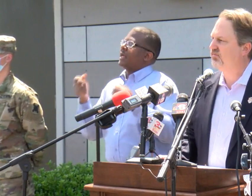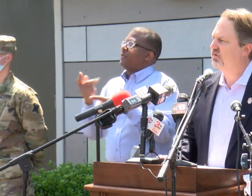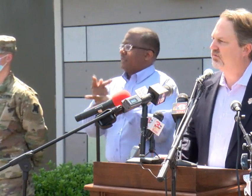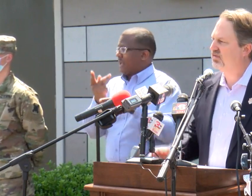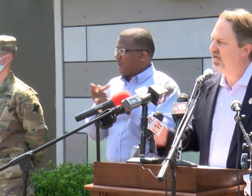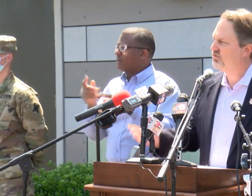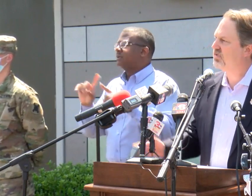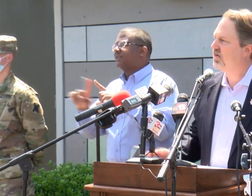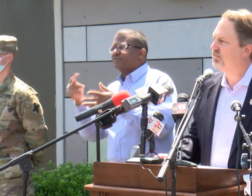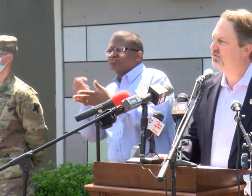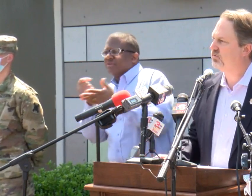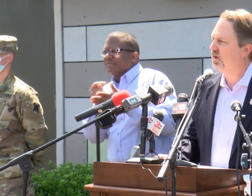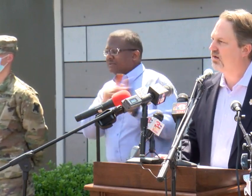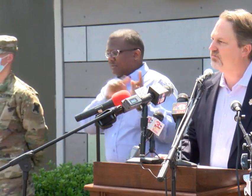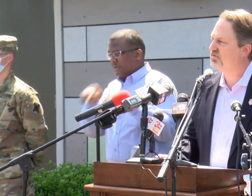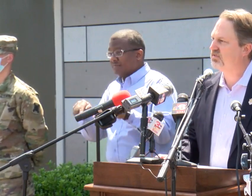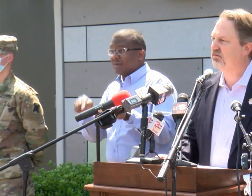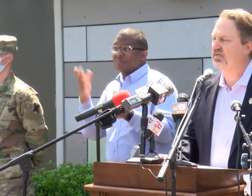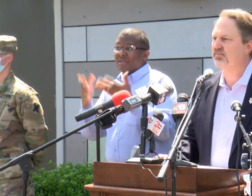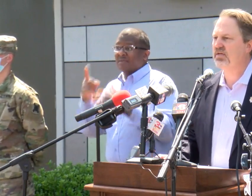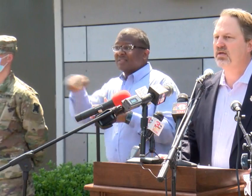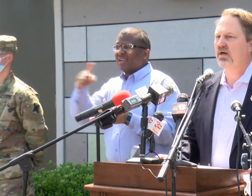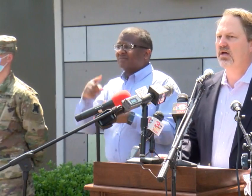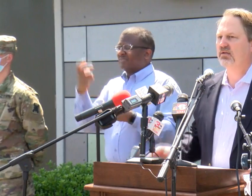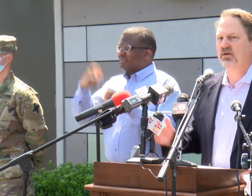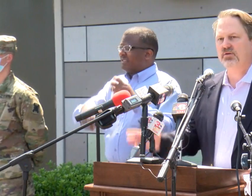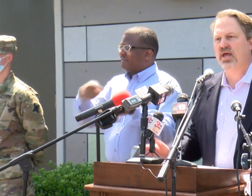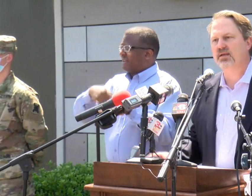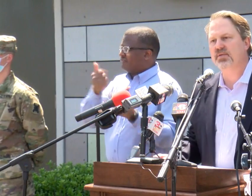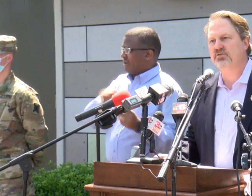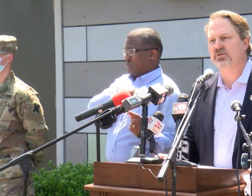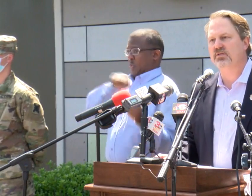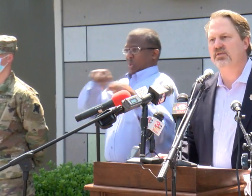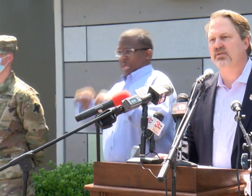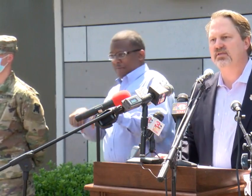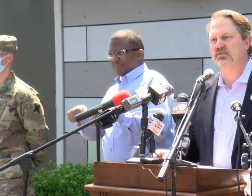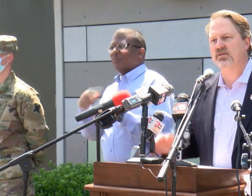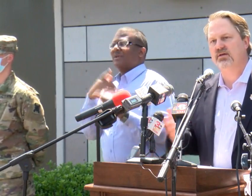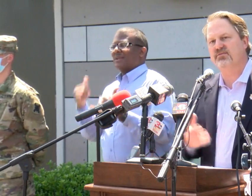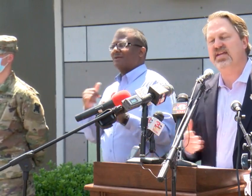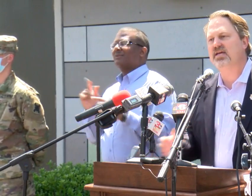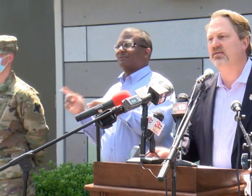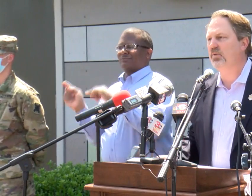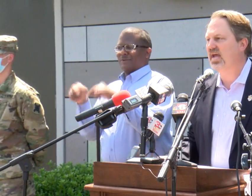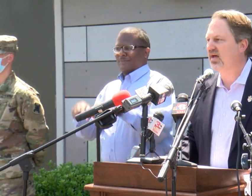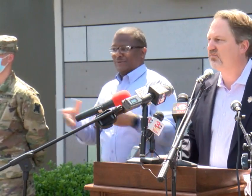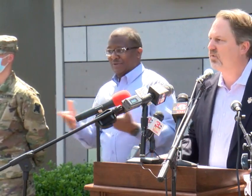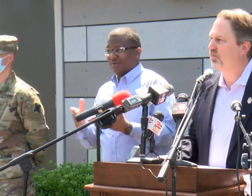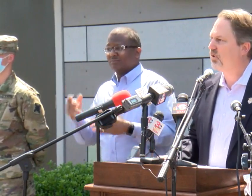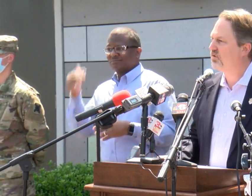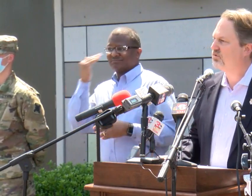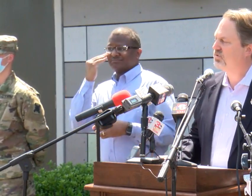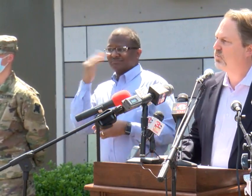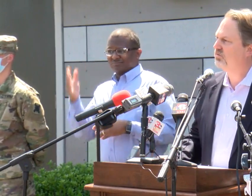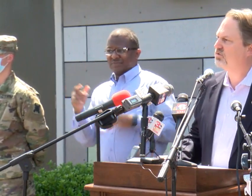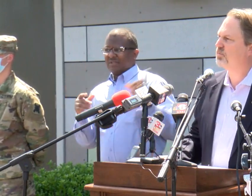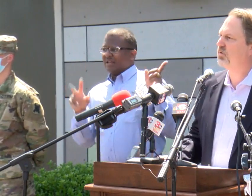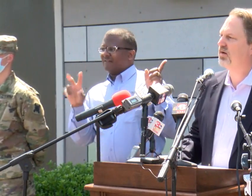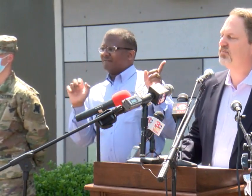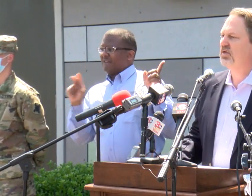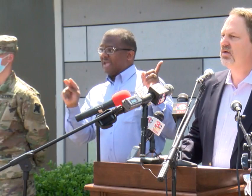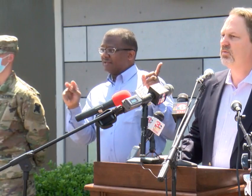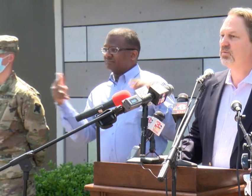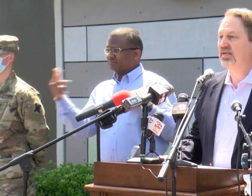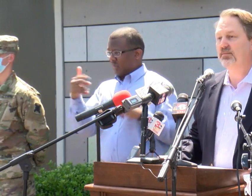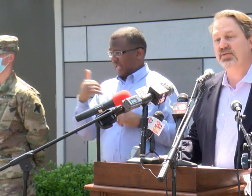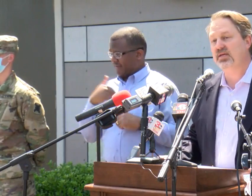may have difficulty actually coming to our facility. Dr. Ghali mentioned that this van that we have through our Partners in Wellness